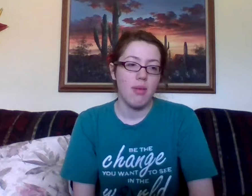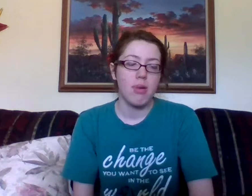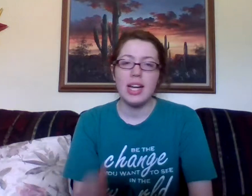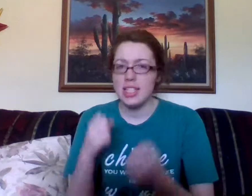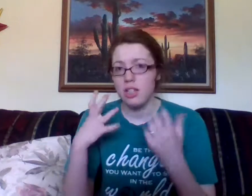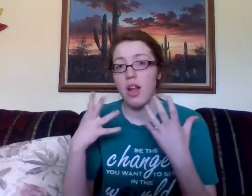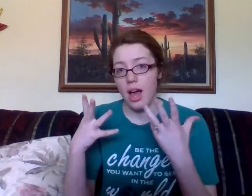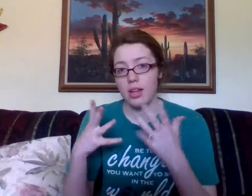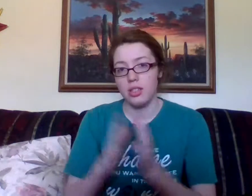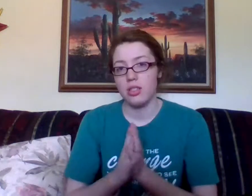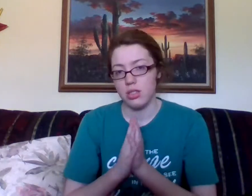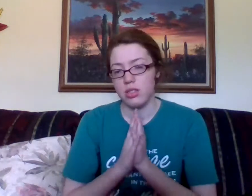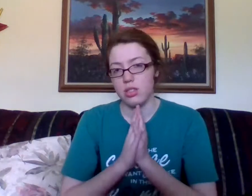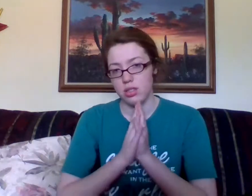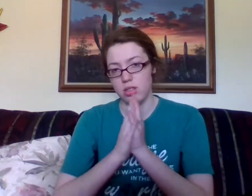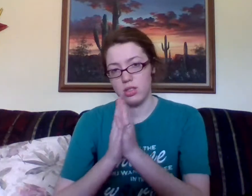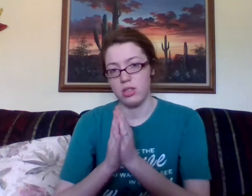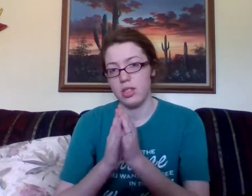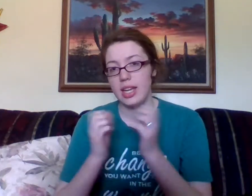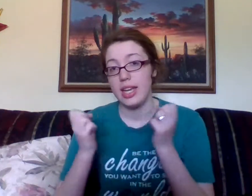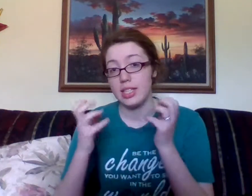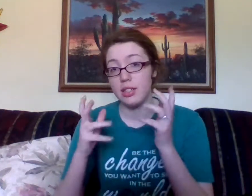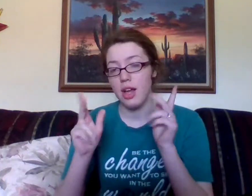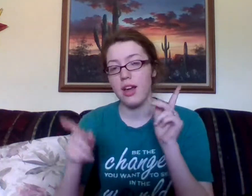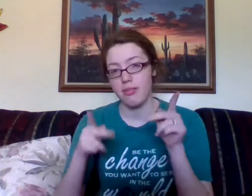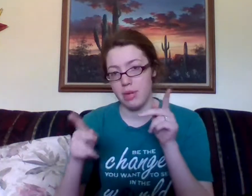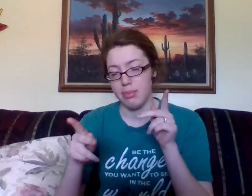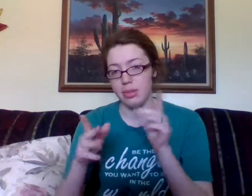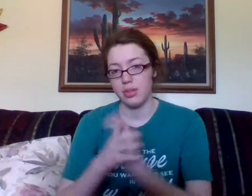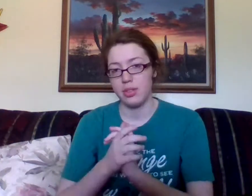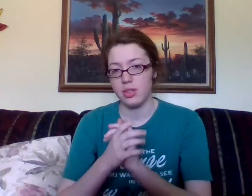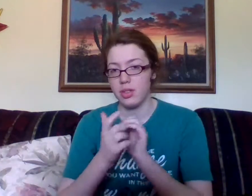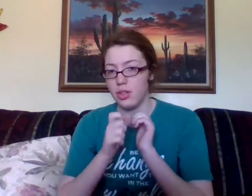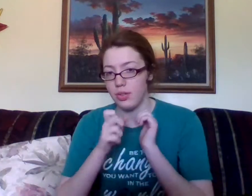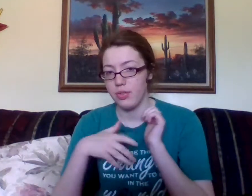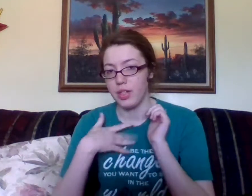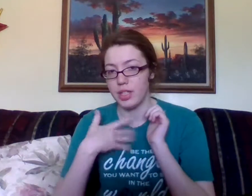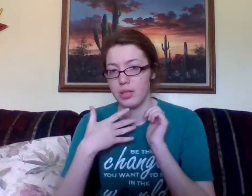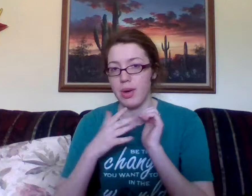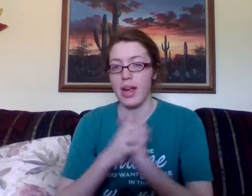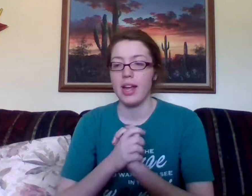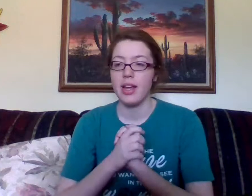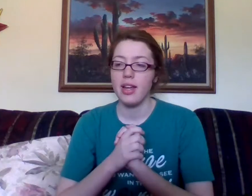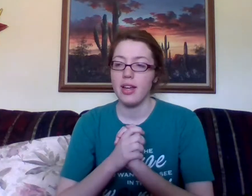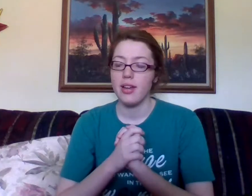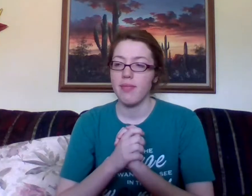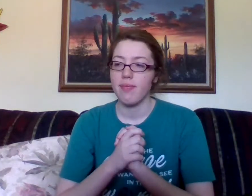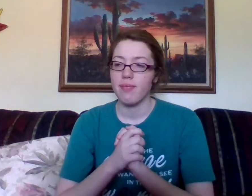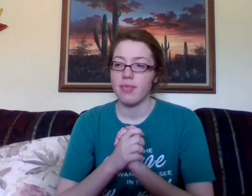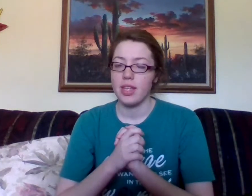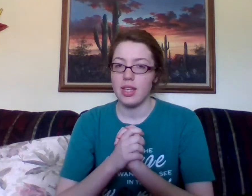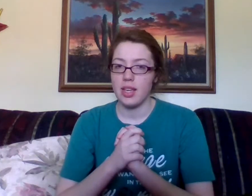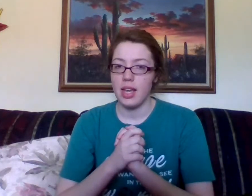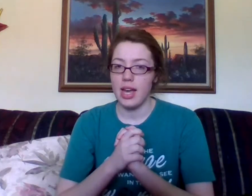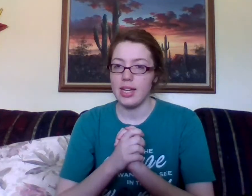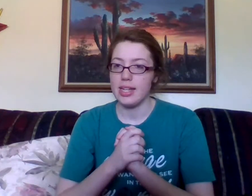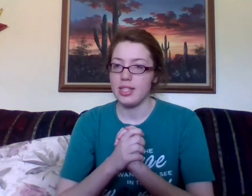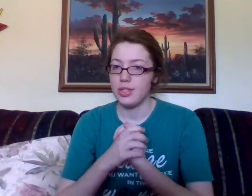But it's a lot. It's a lot of people who feel this way. And it is